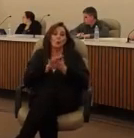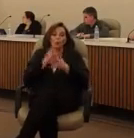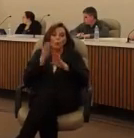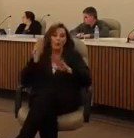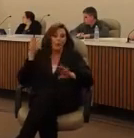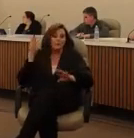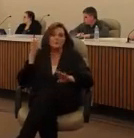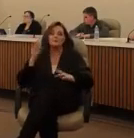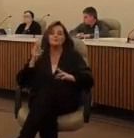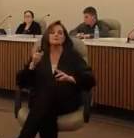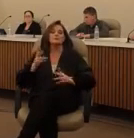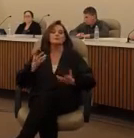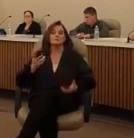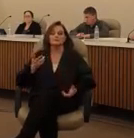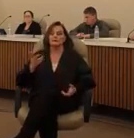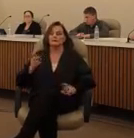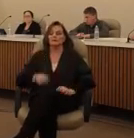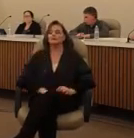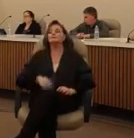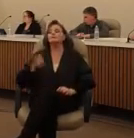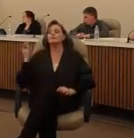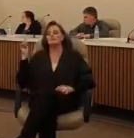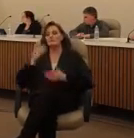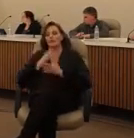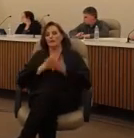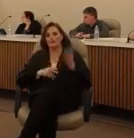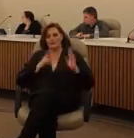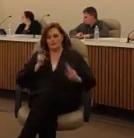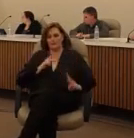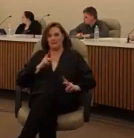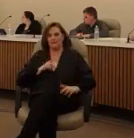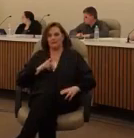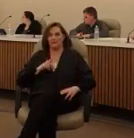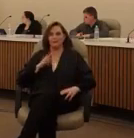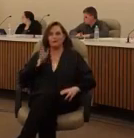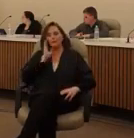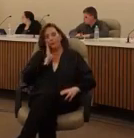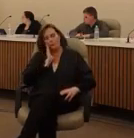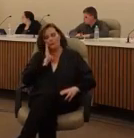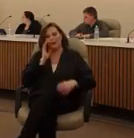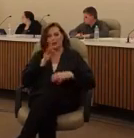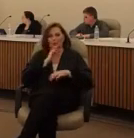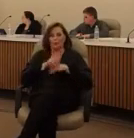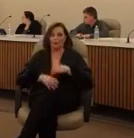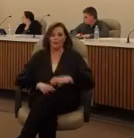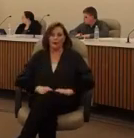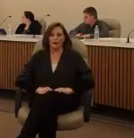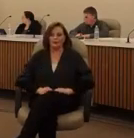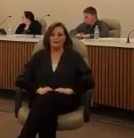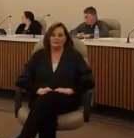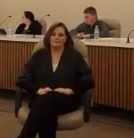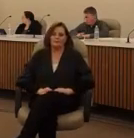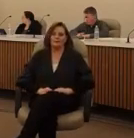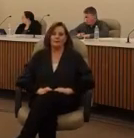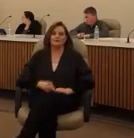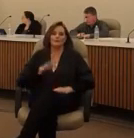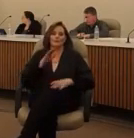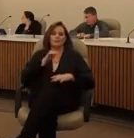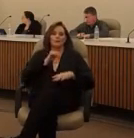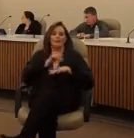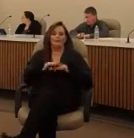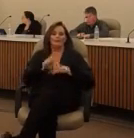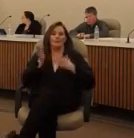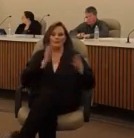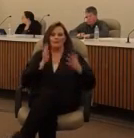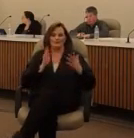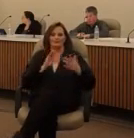are home and, some people are going to bed earlier. You don't want to hear a bunch of trucks making deliveries at 10 o'clock at night. So I Right. agree on the later